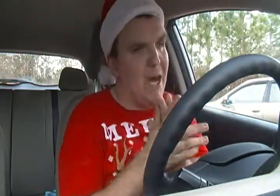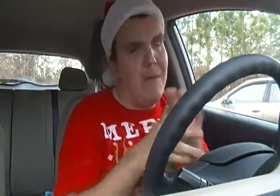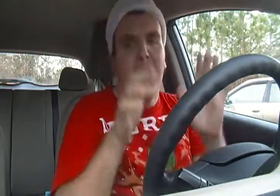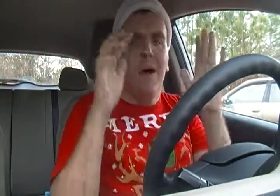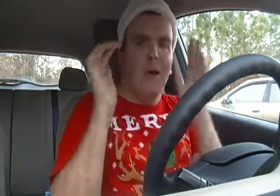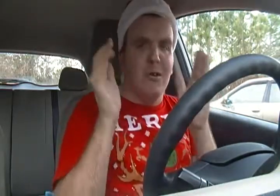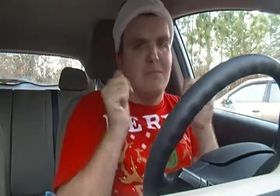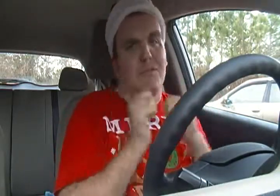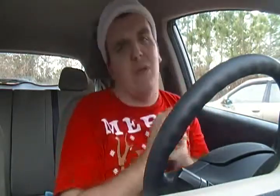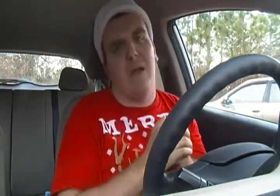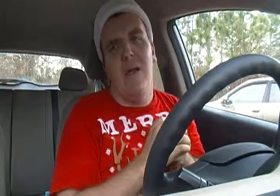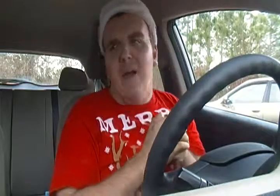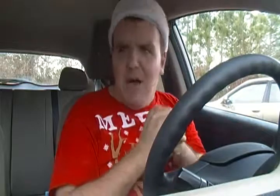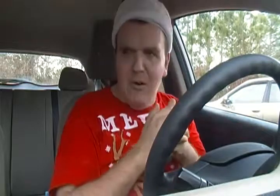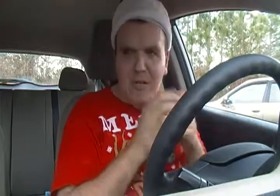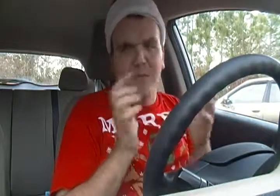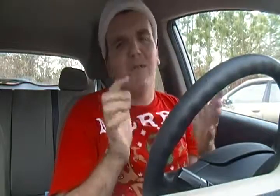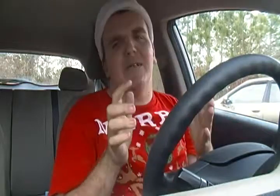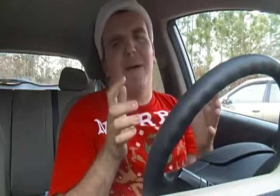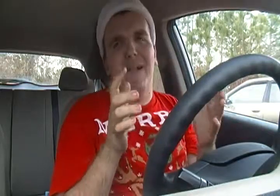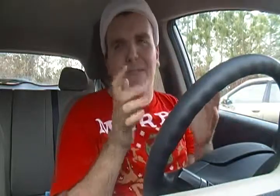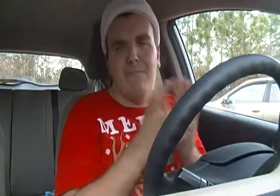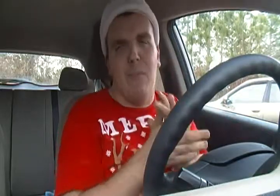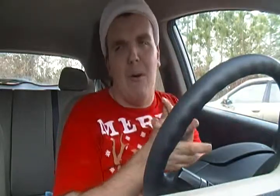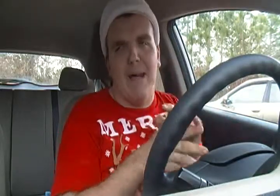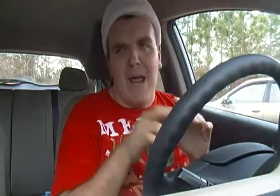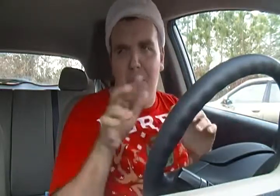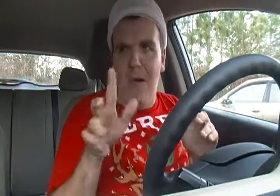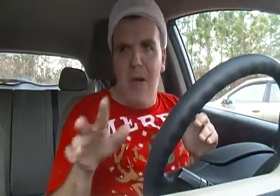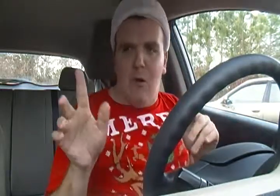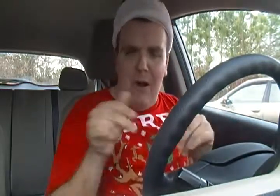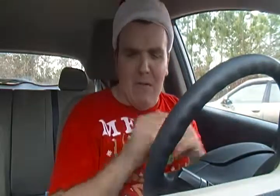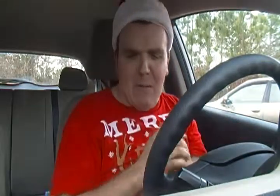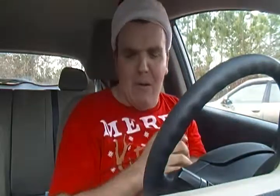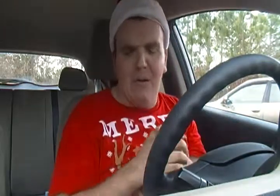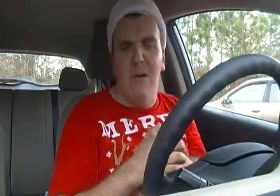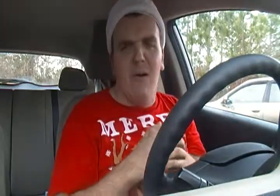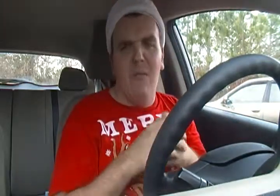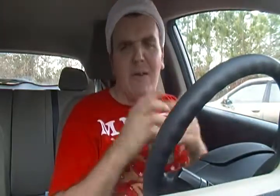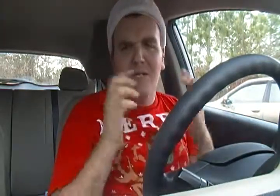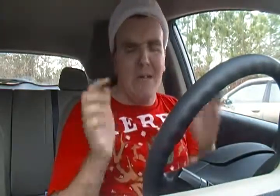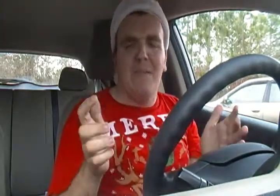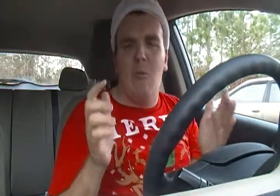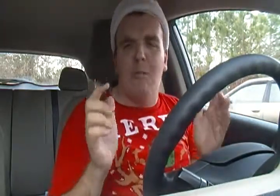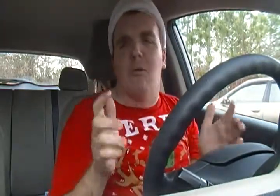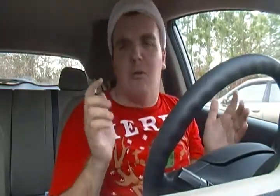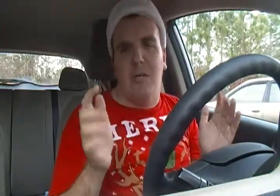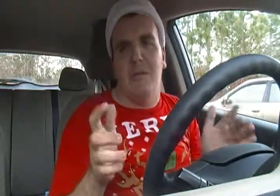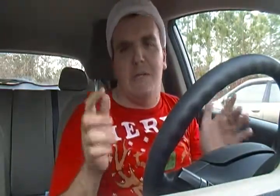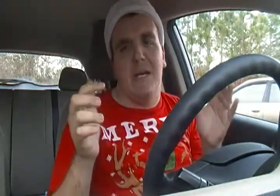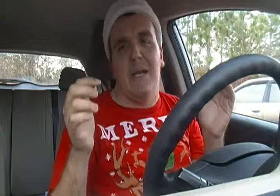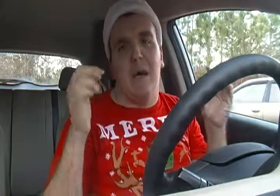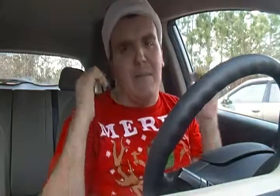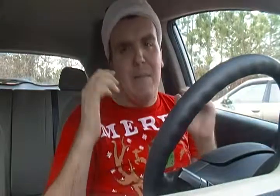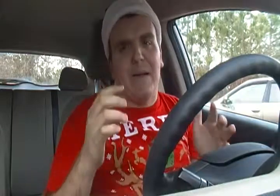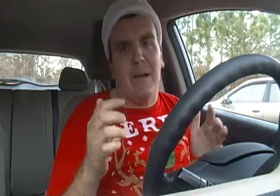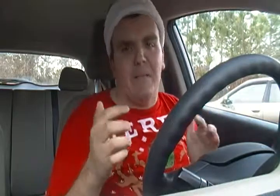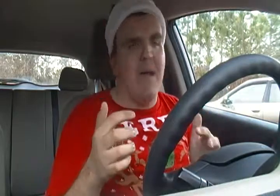time a christmas story a christmas story is about this boy named ralphie parker who wants nothing more for christmas than a bb gun